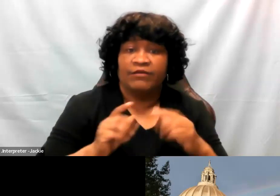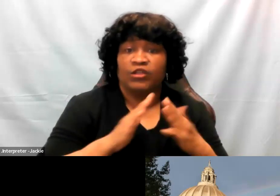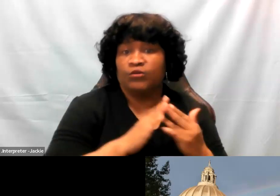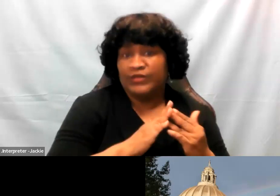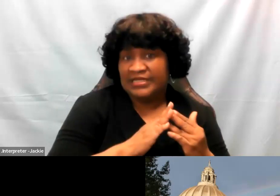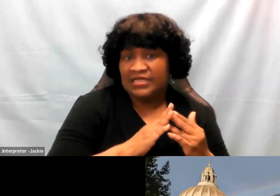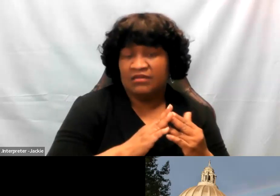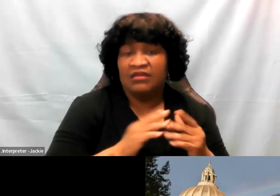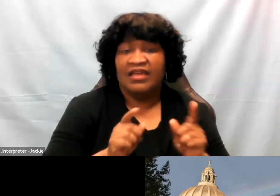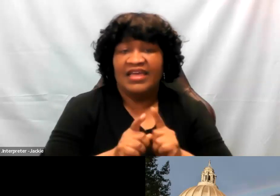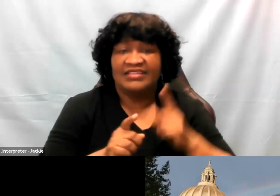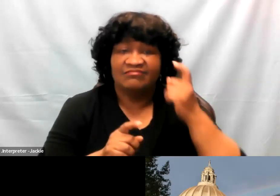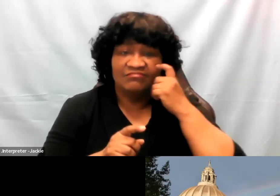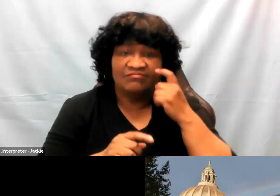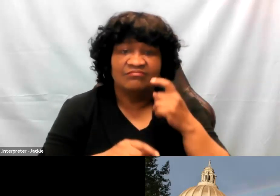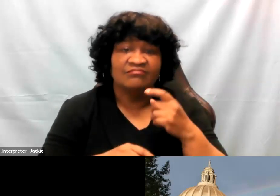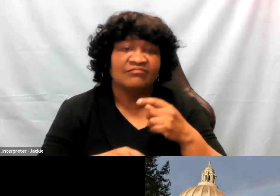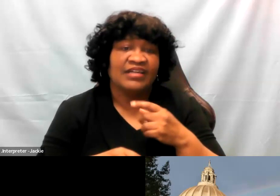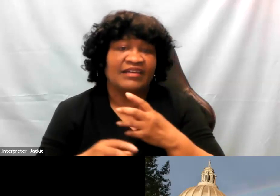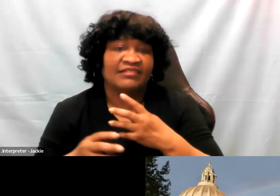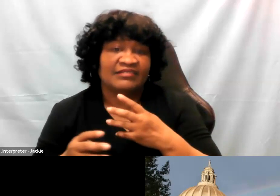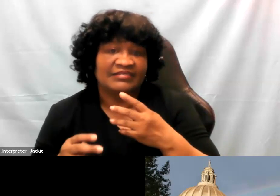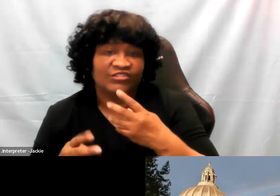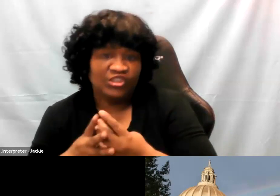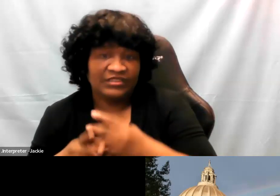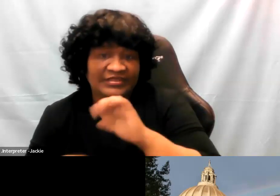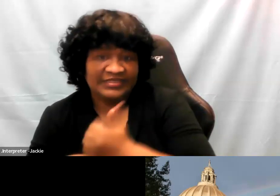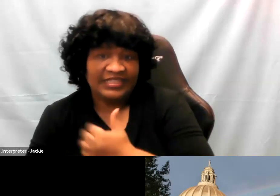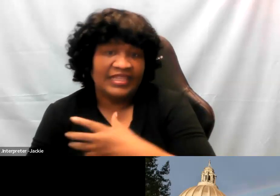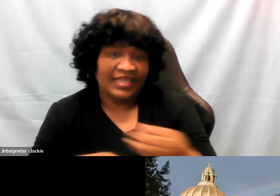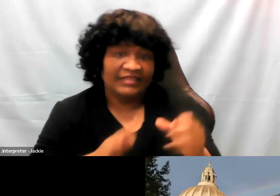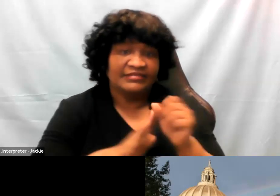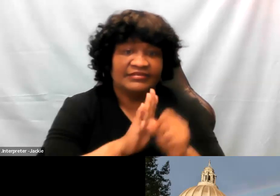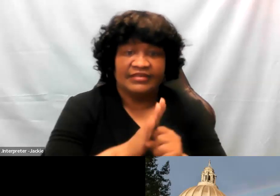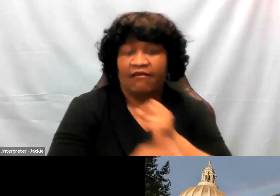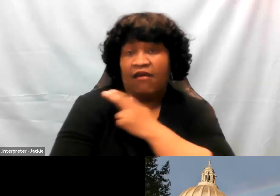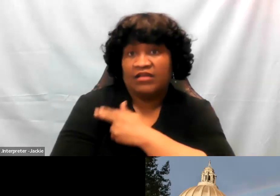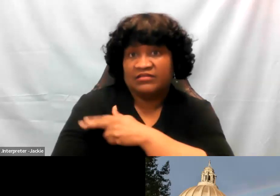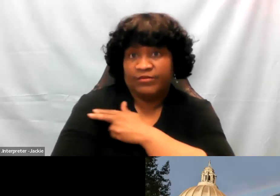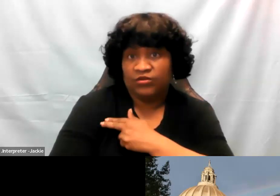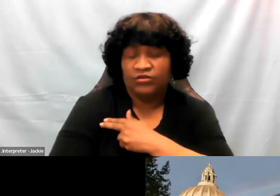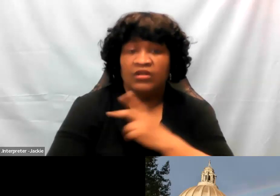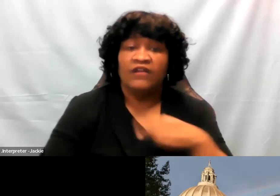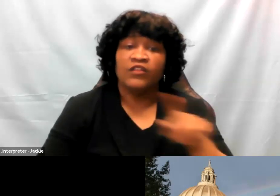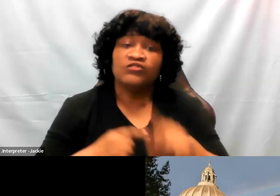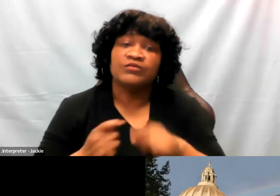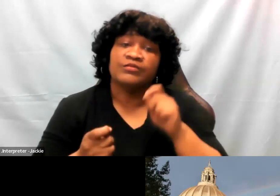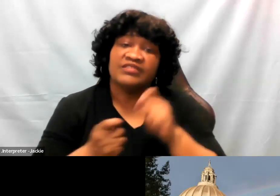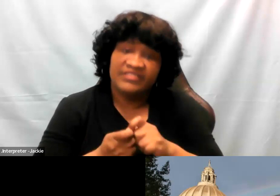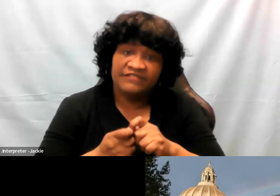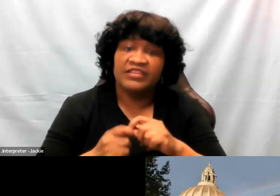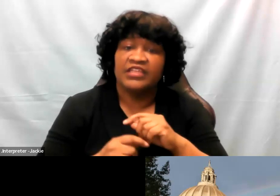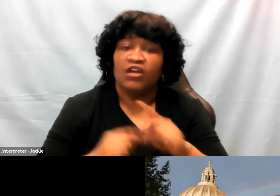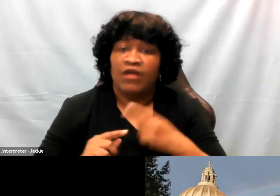community as well in the jail setting, and then again at the state hospital. So those were specifically around mental health.